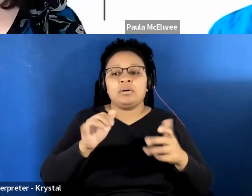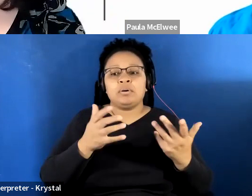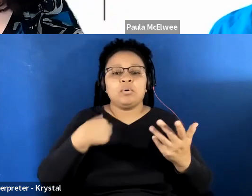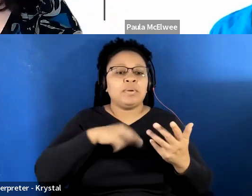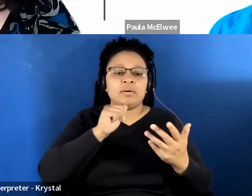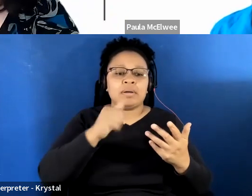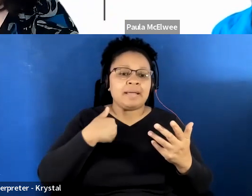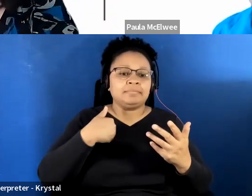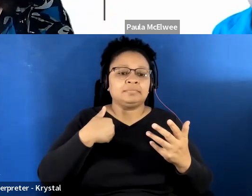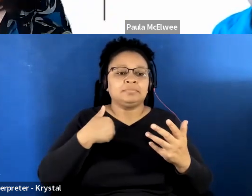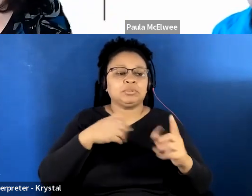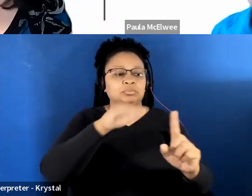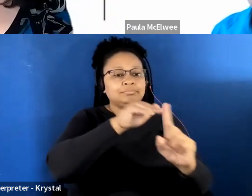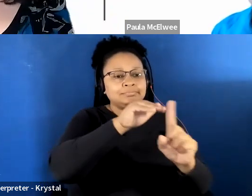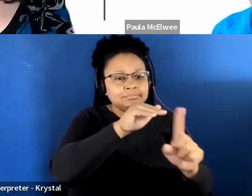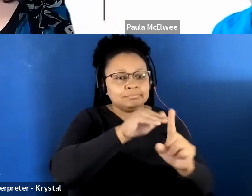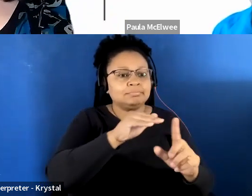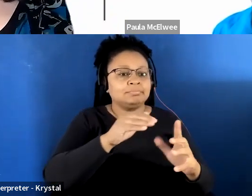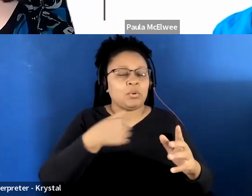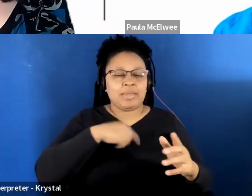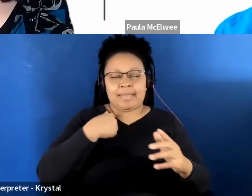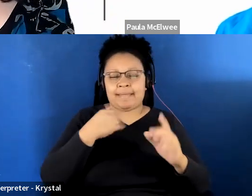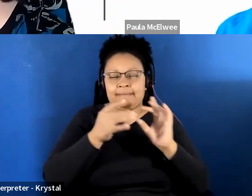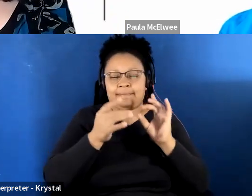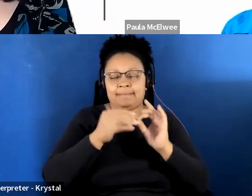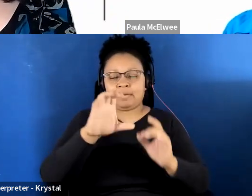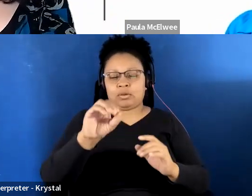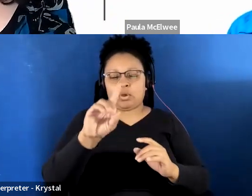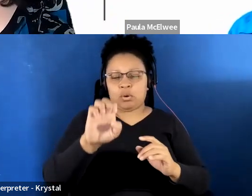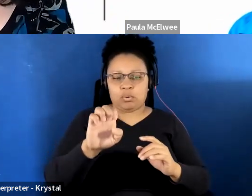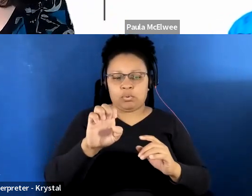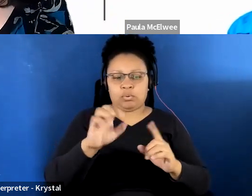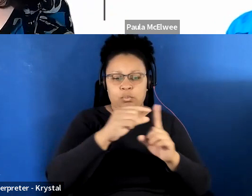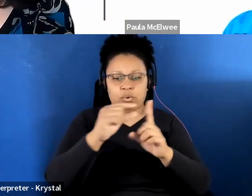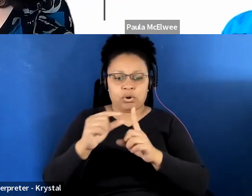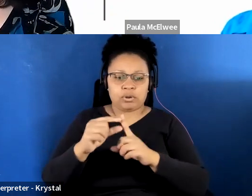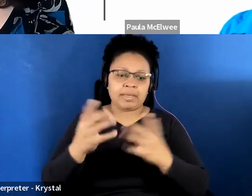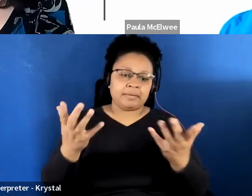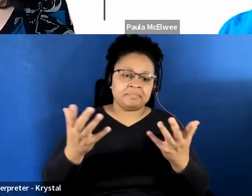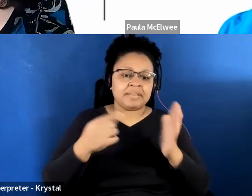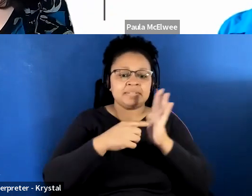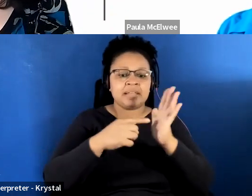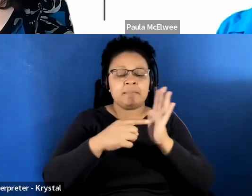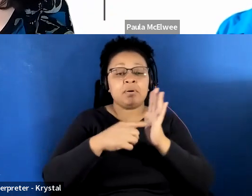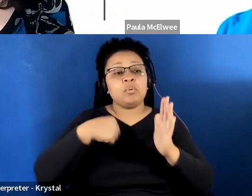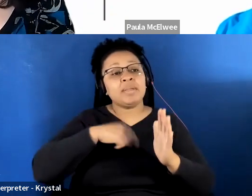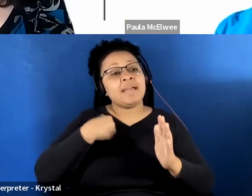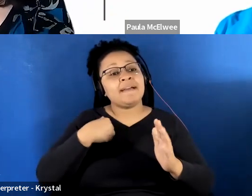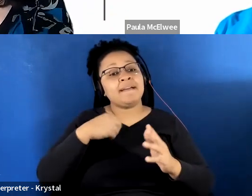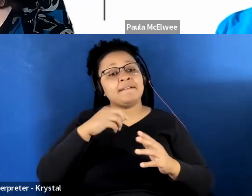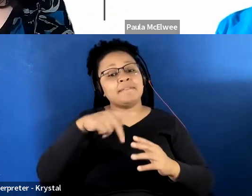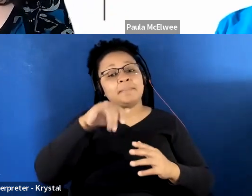client out loud. So a code phrase or word that lets people know without making